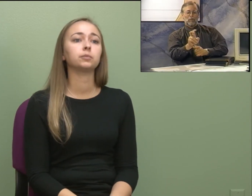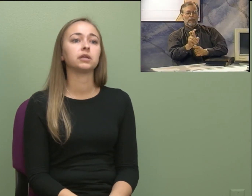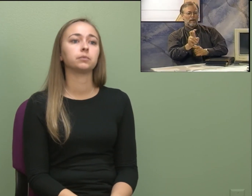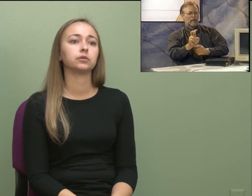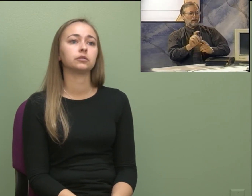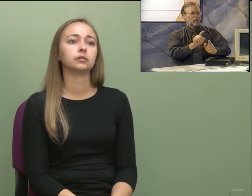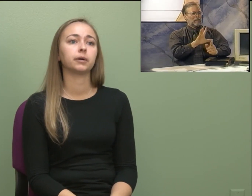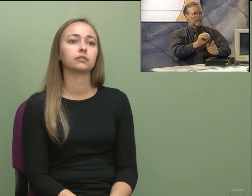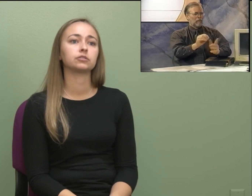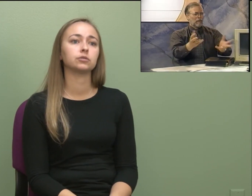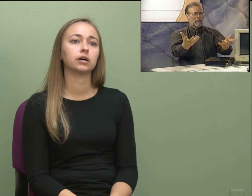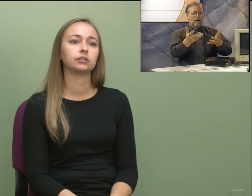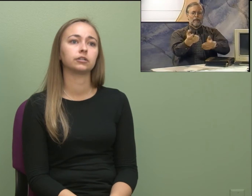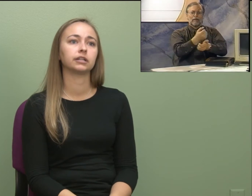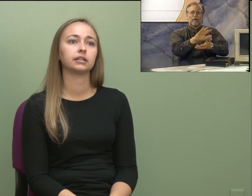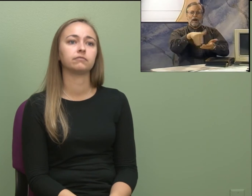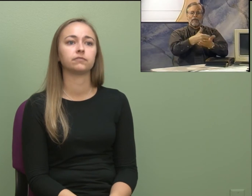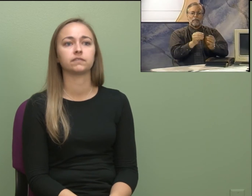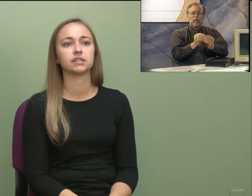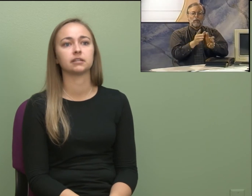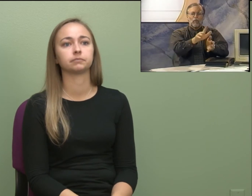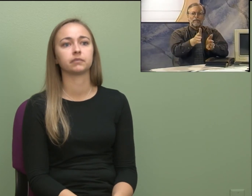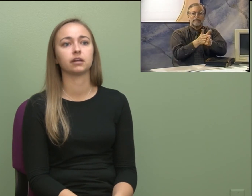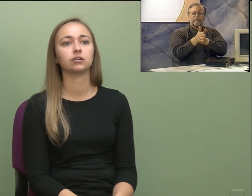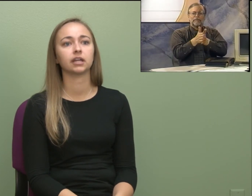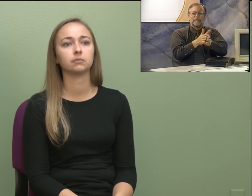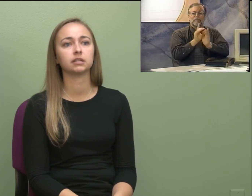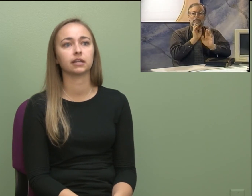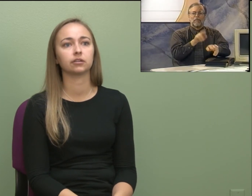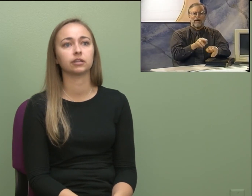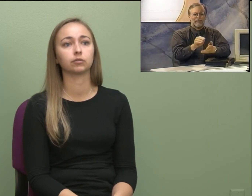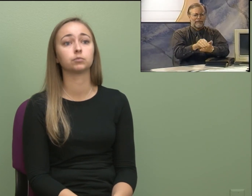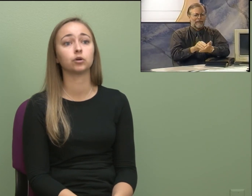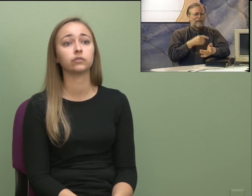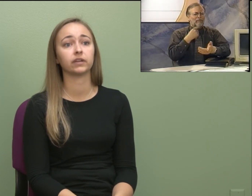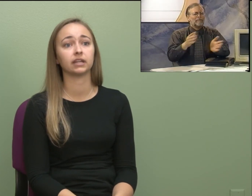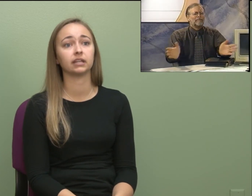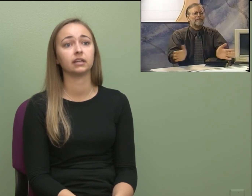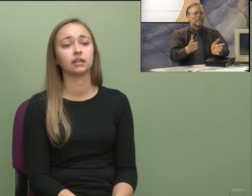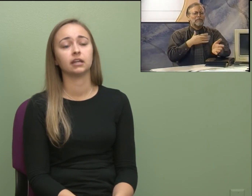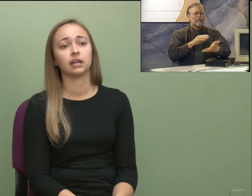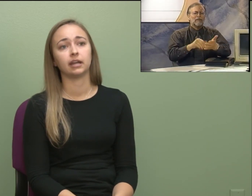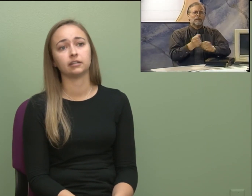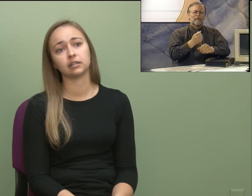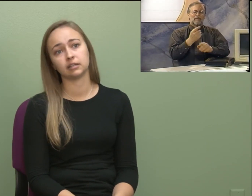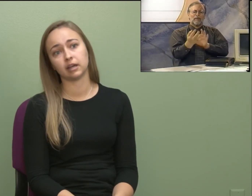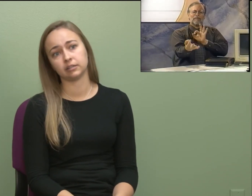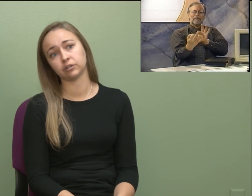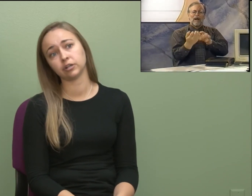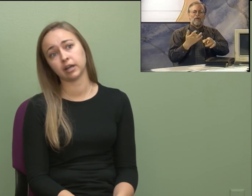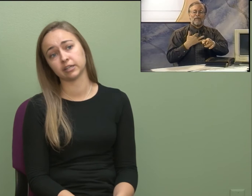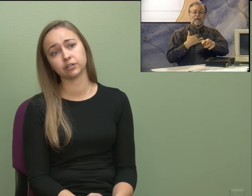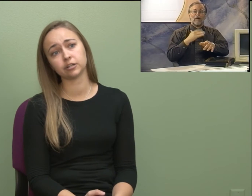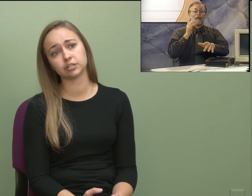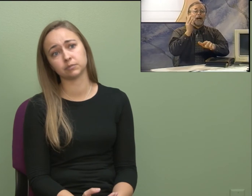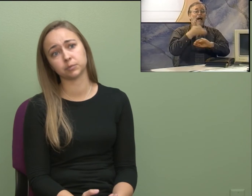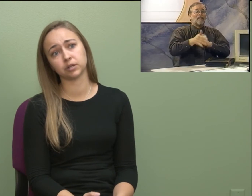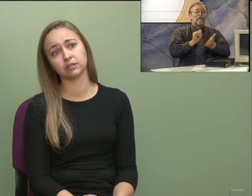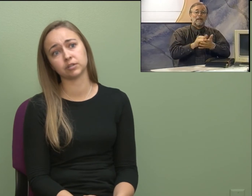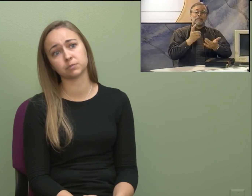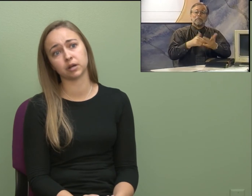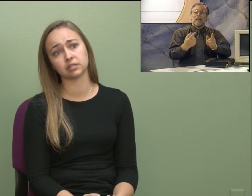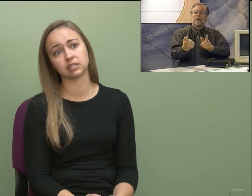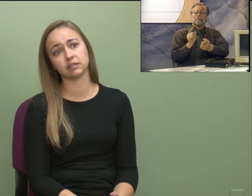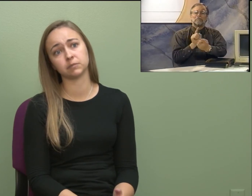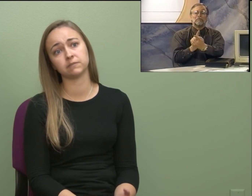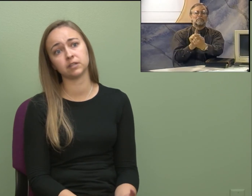I met with people, about 250. They all came together and they were motivated, and I encouraged them to put